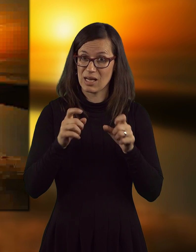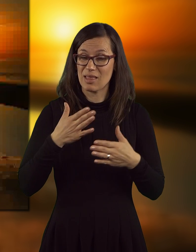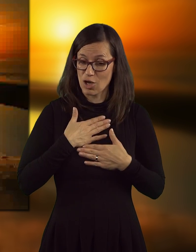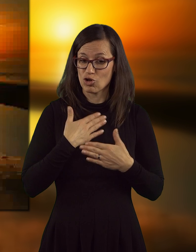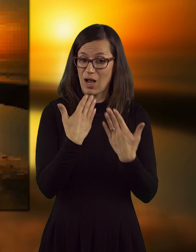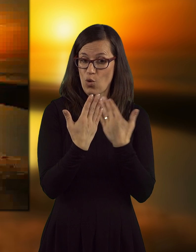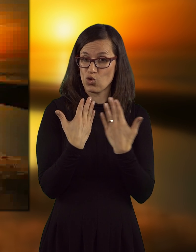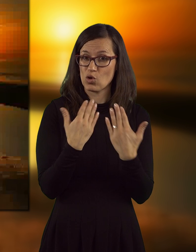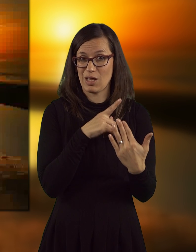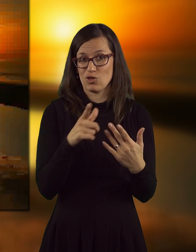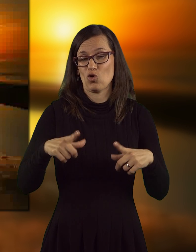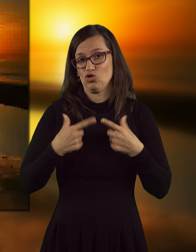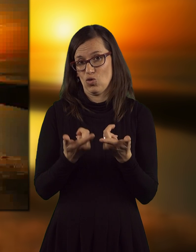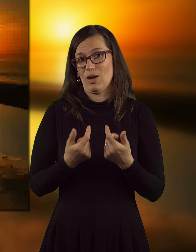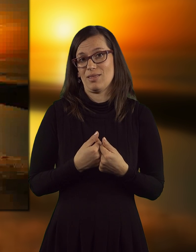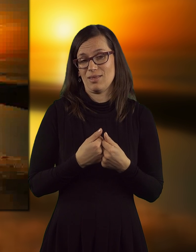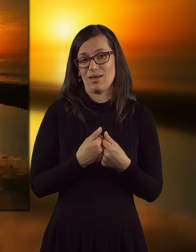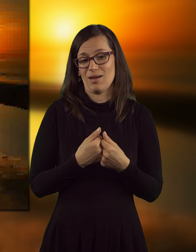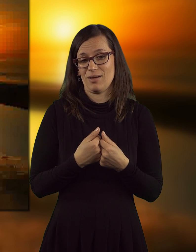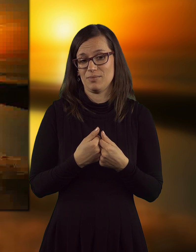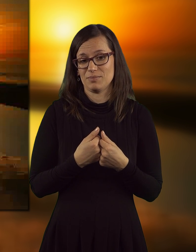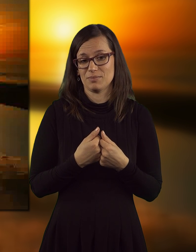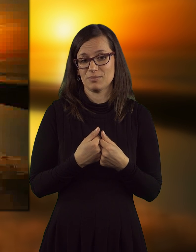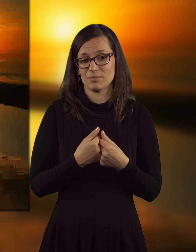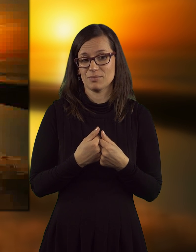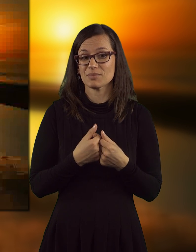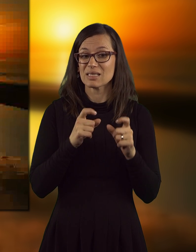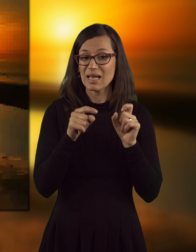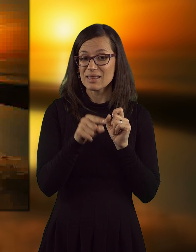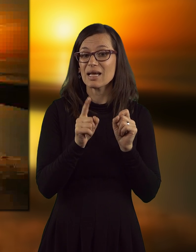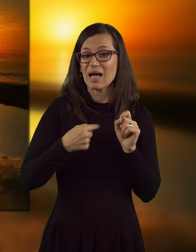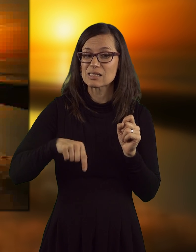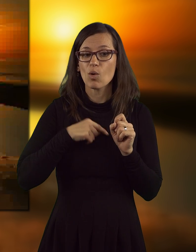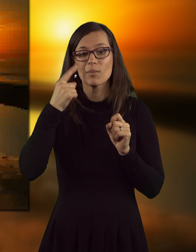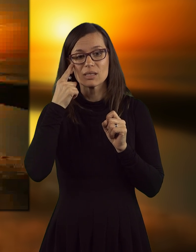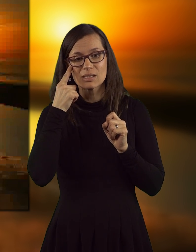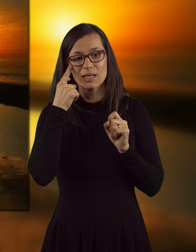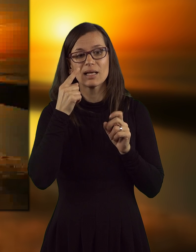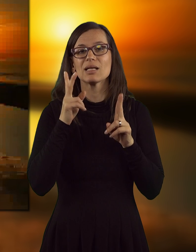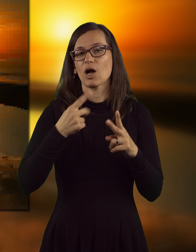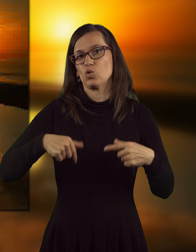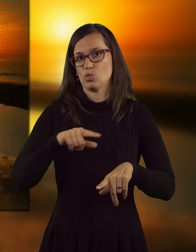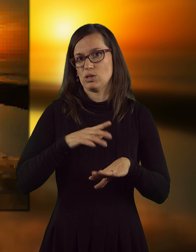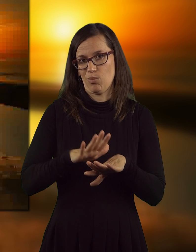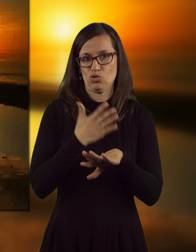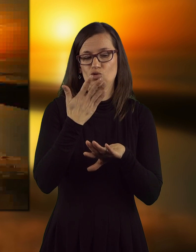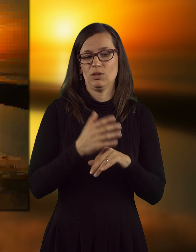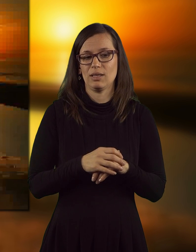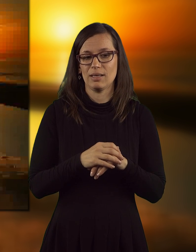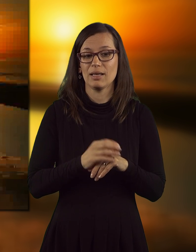are because of our attitude about life, because of what we've been thinking, and because of how we've been